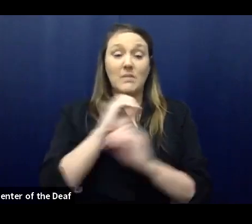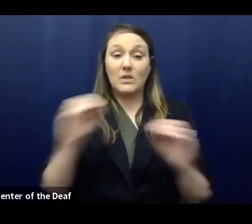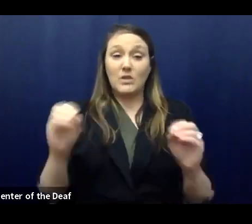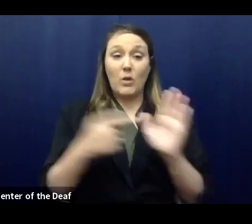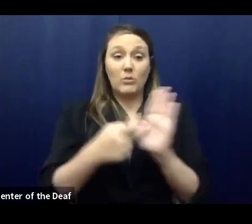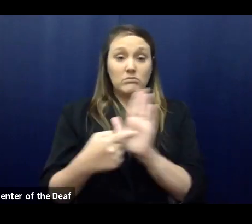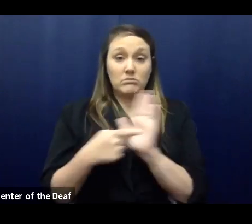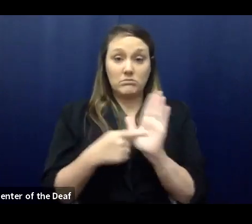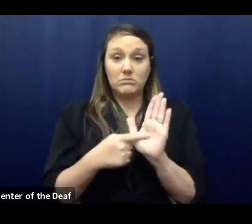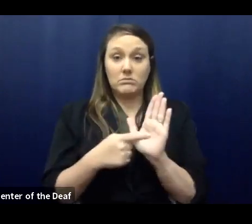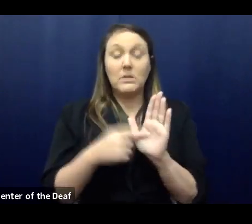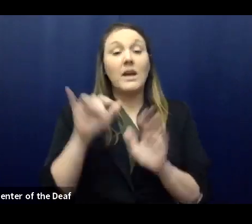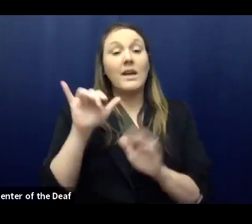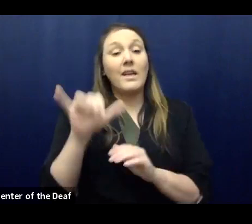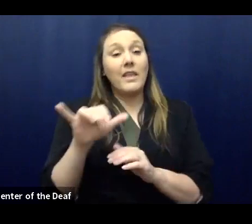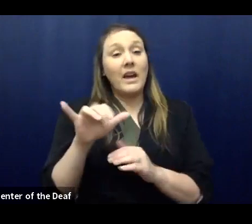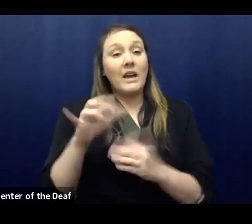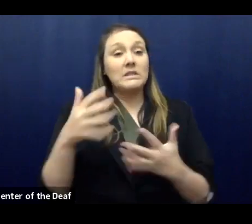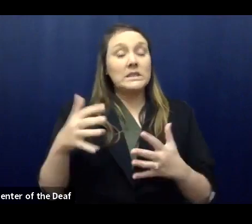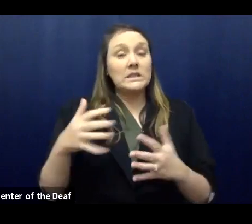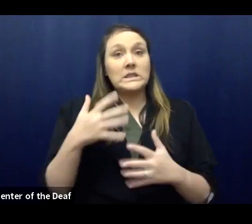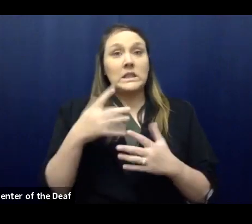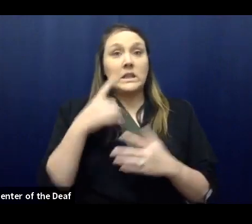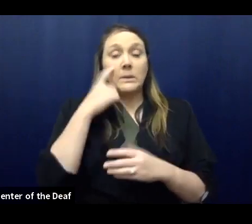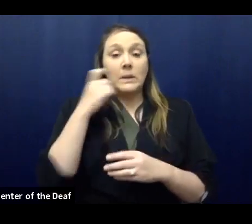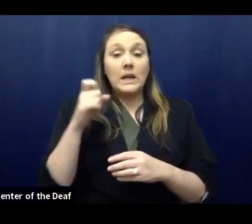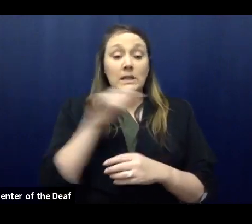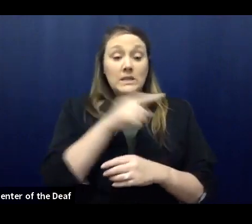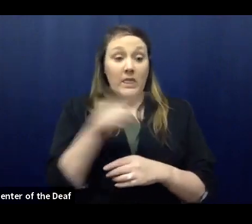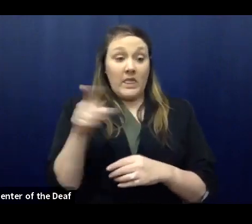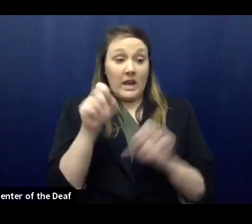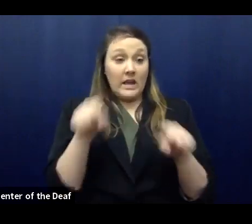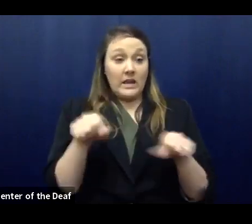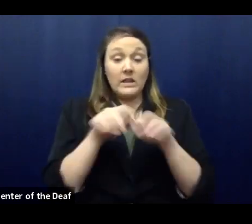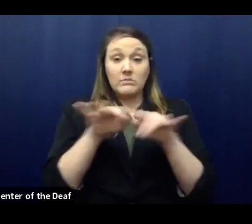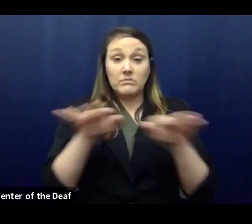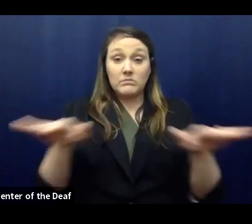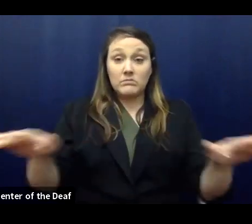this unsettling is that those folks can spread the virus without even knowing they have it.